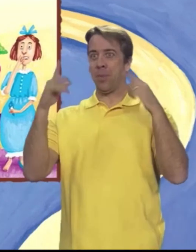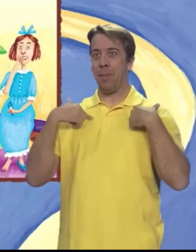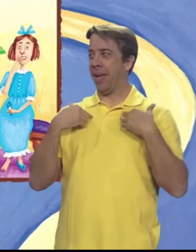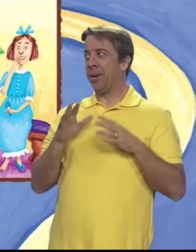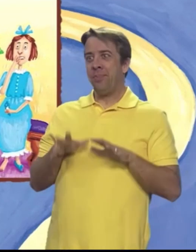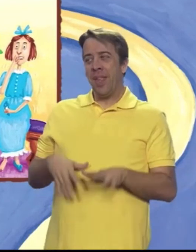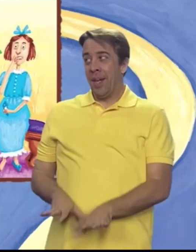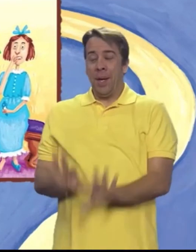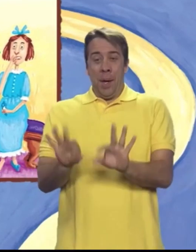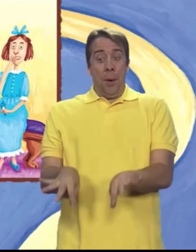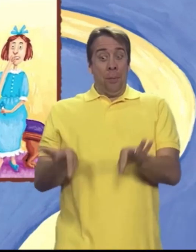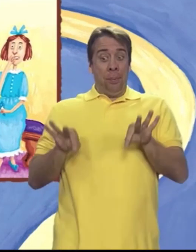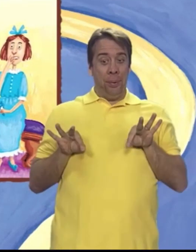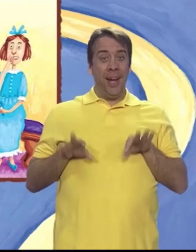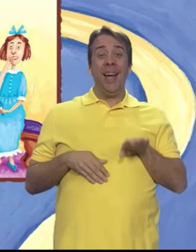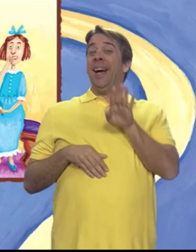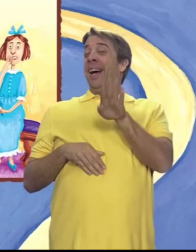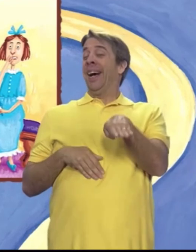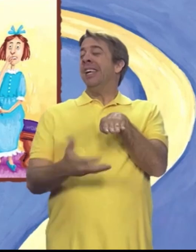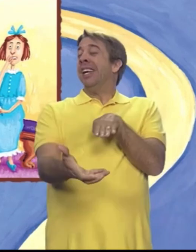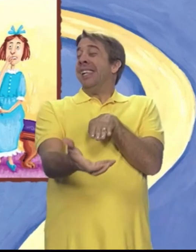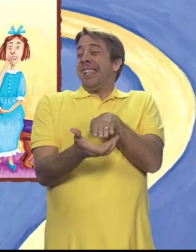but it did not fit a single one.